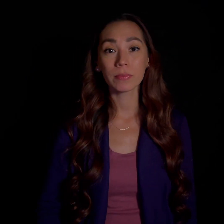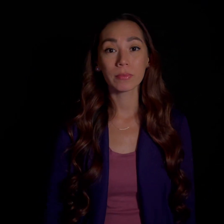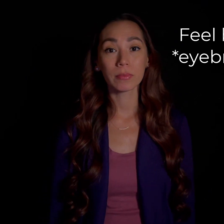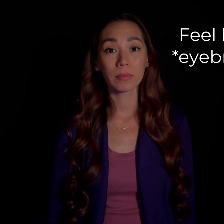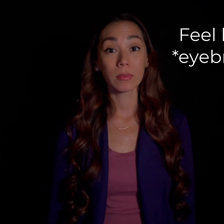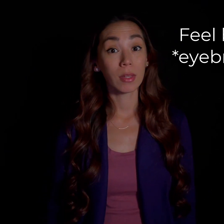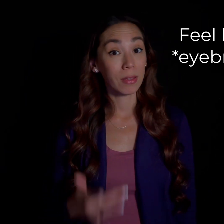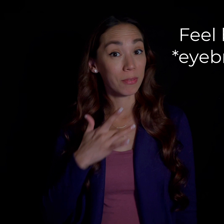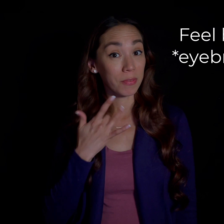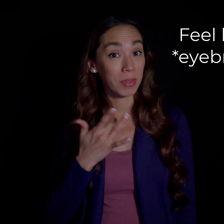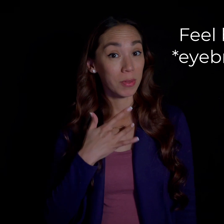Feel better?